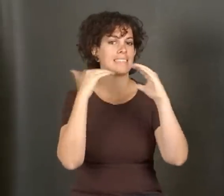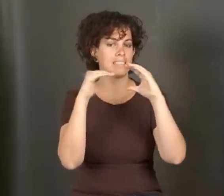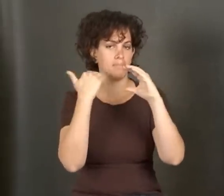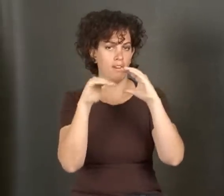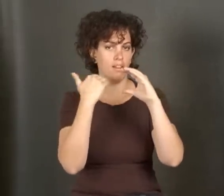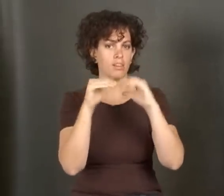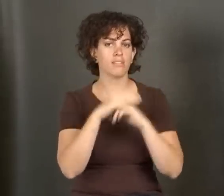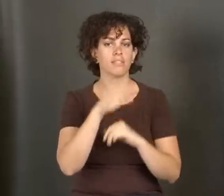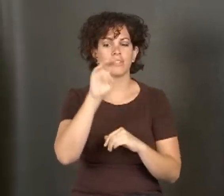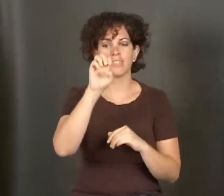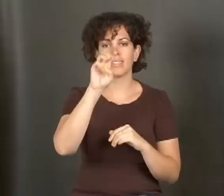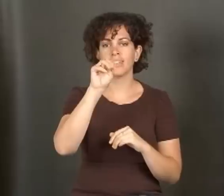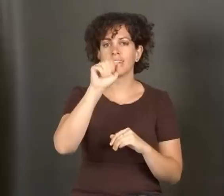Most commonly used is email.